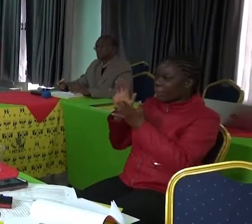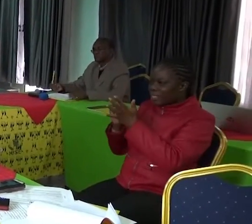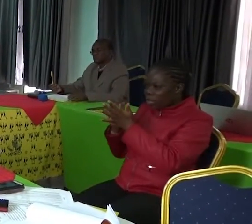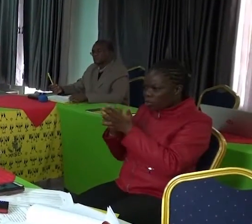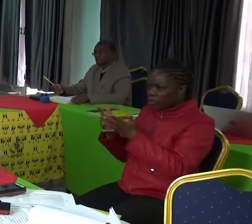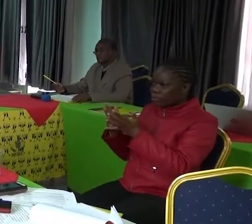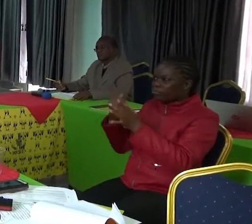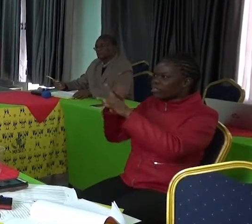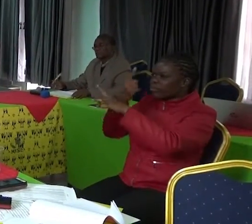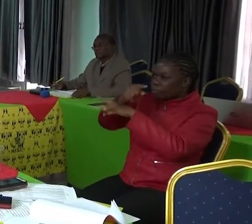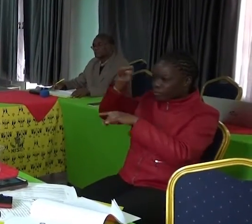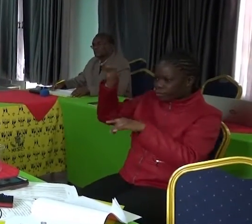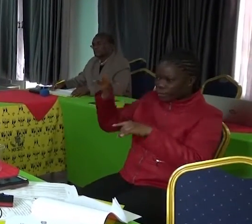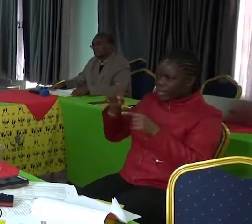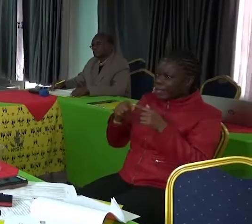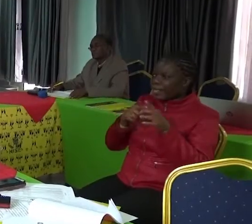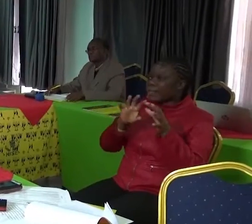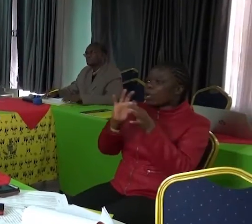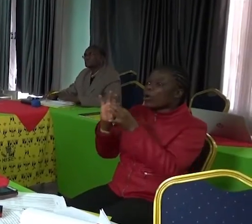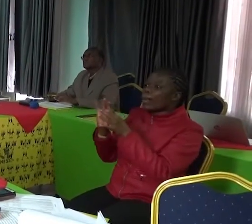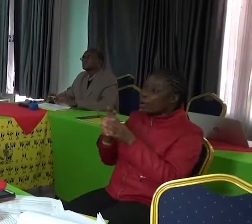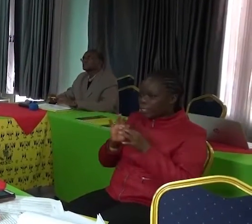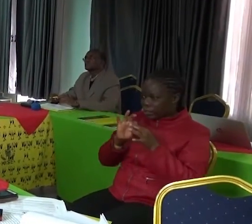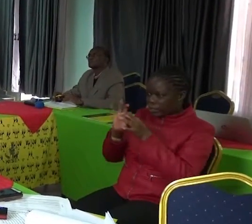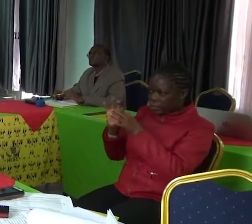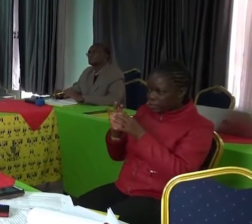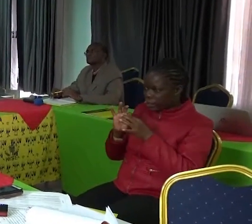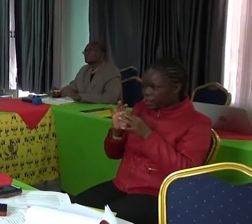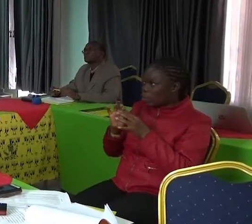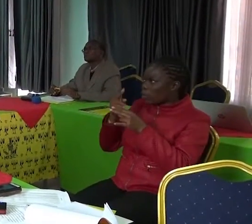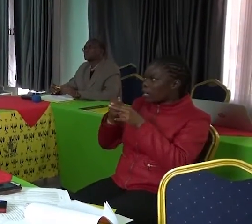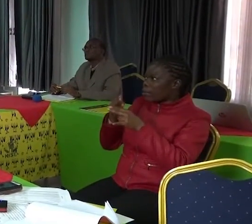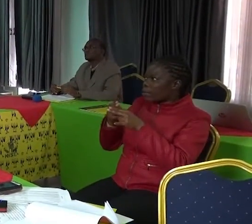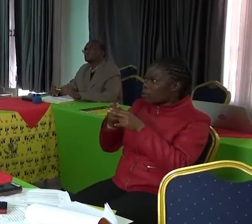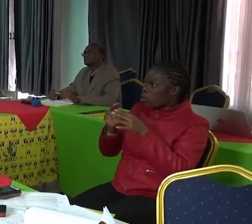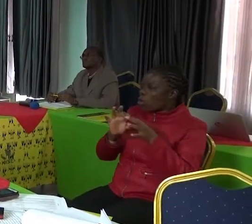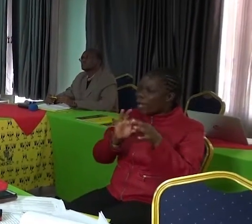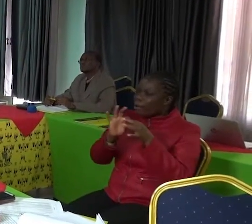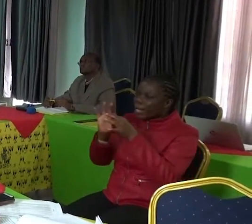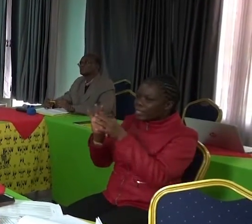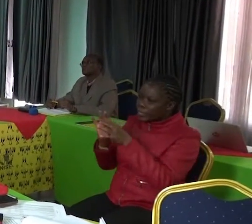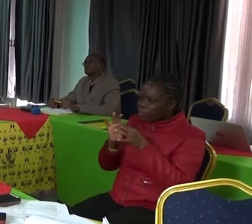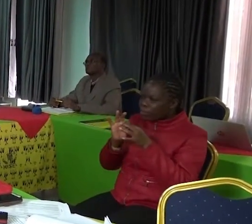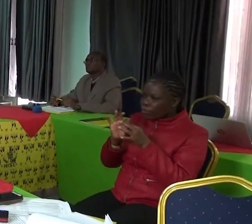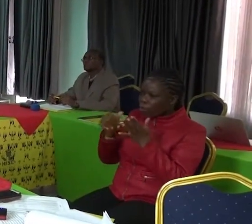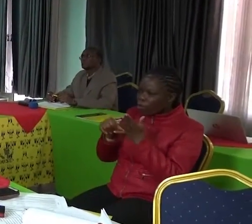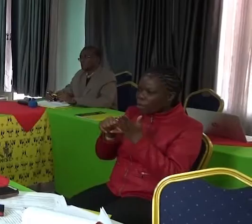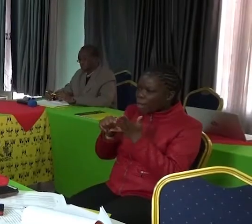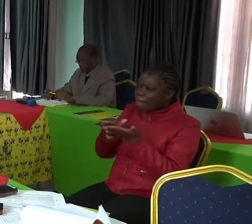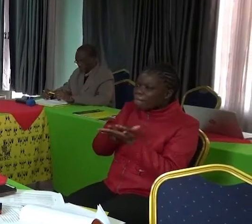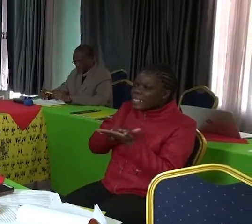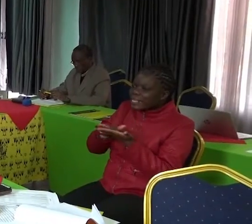so they have collaborated. We were calling it collaborative problem-based